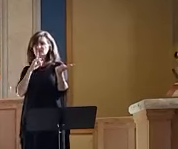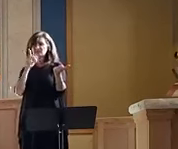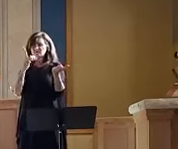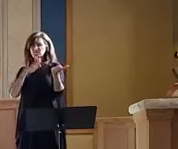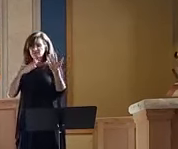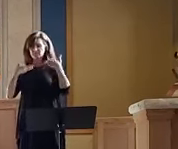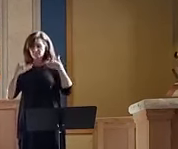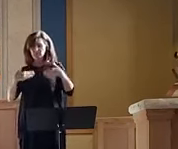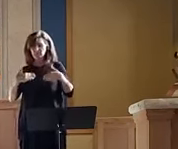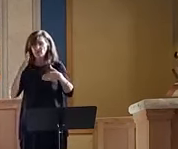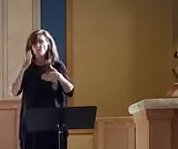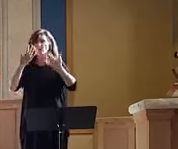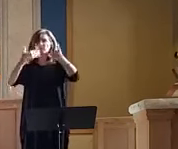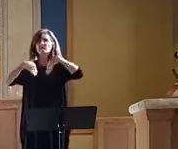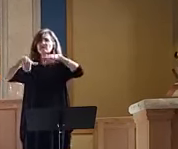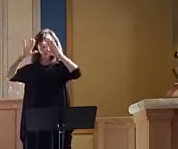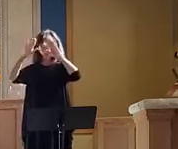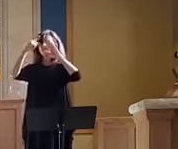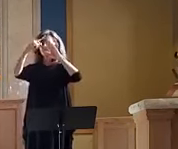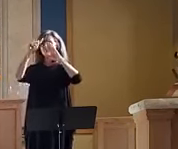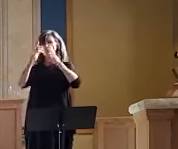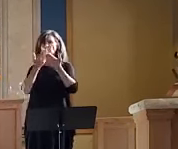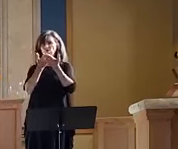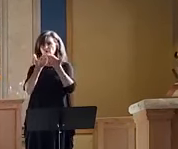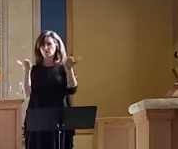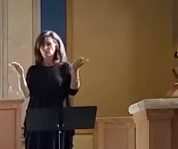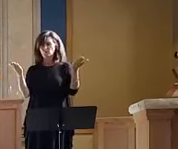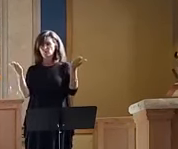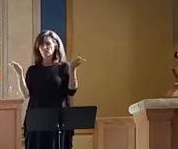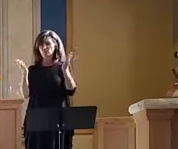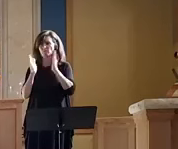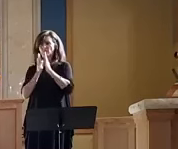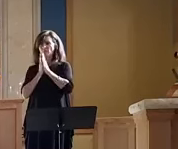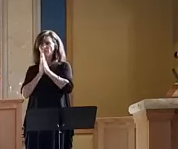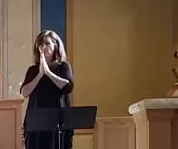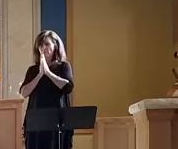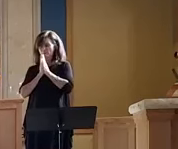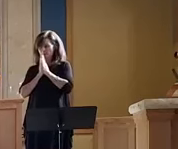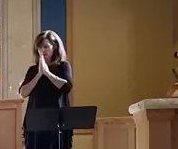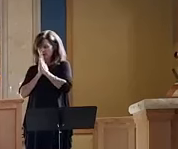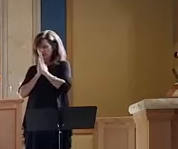my body, which will be given up for you."